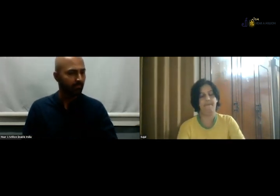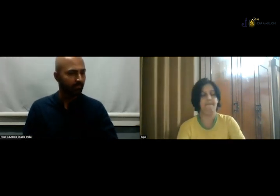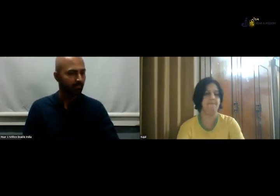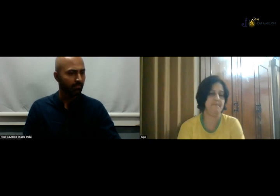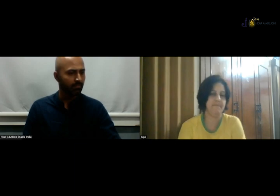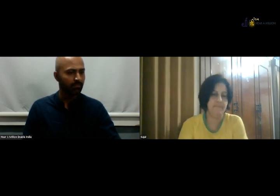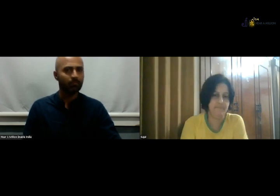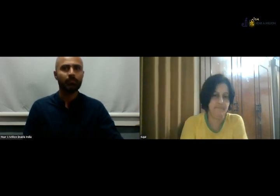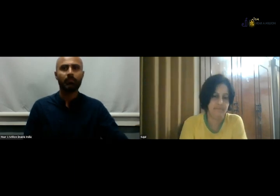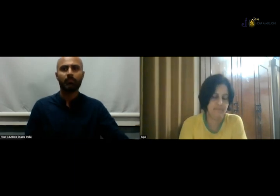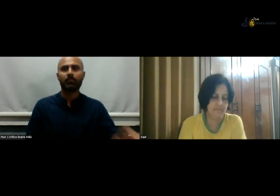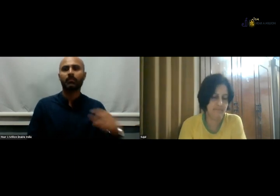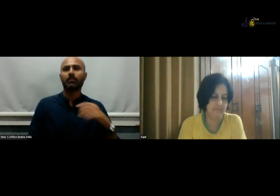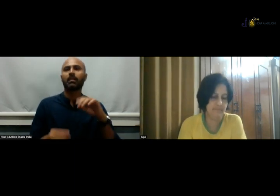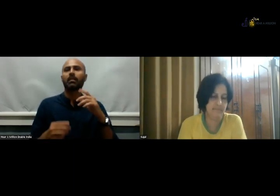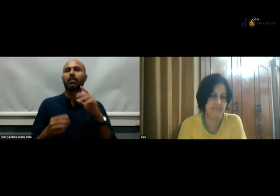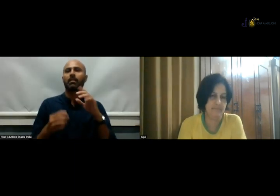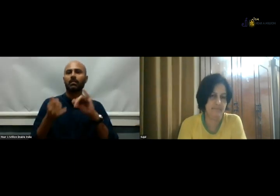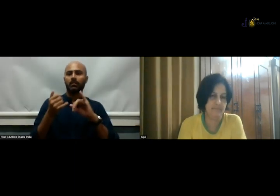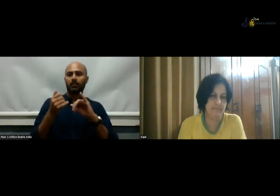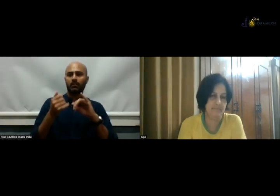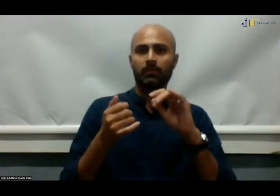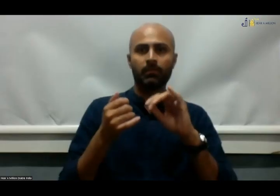feel happy while watching from